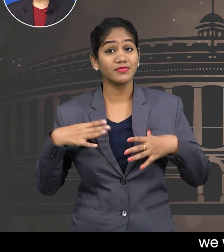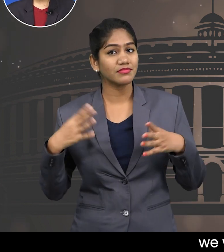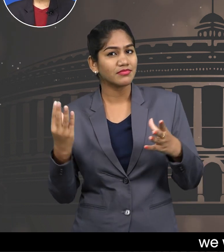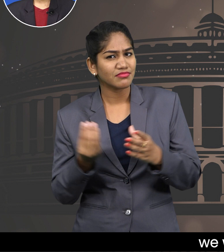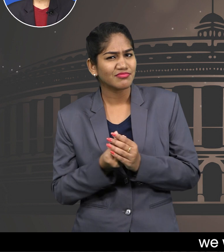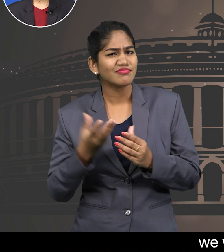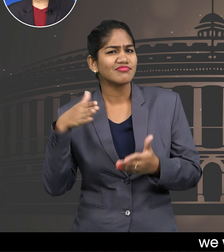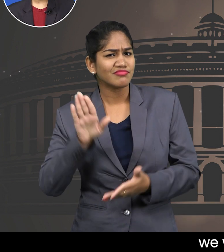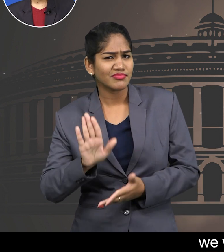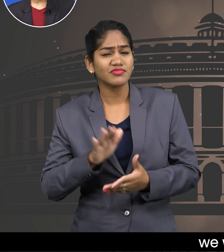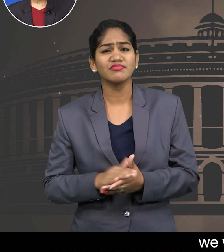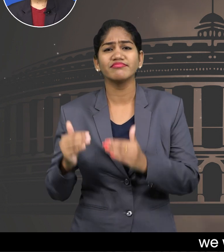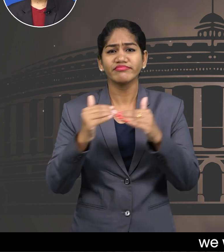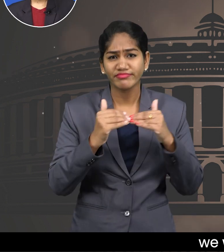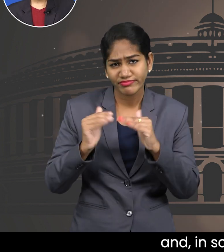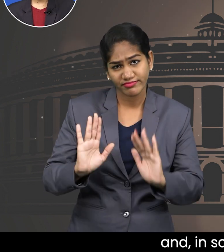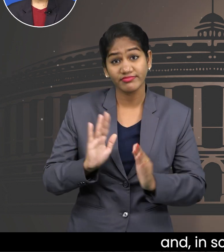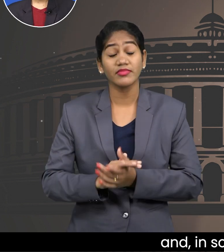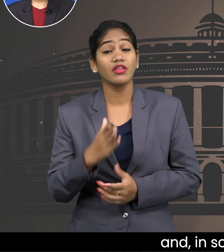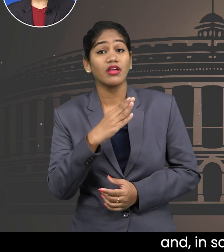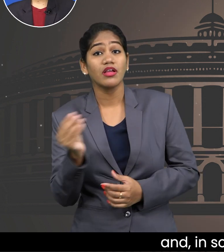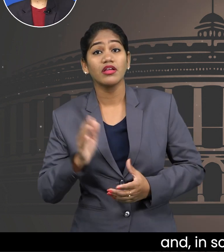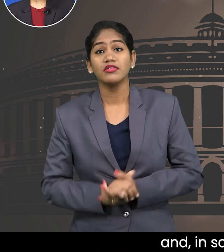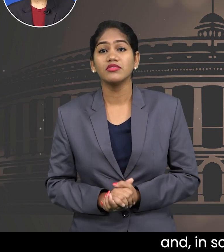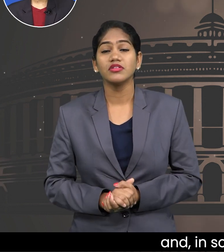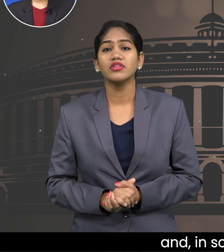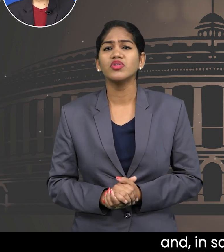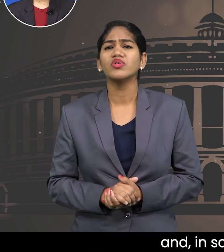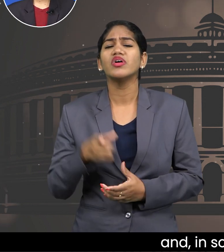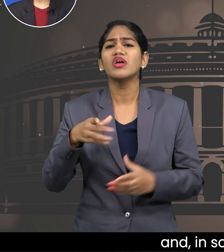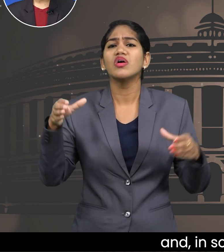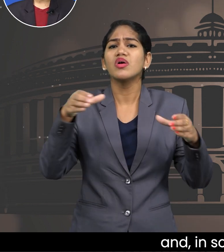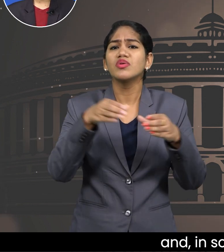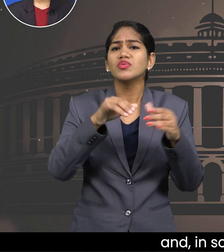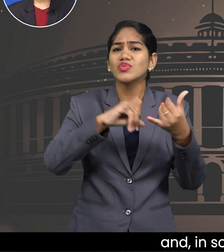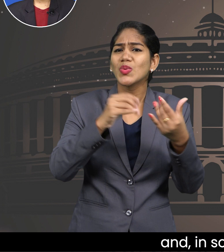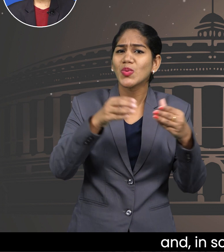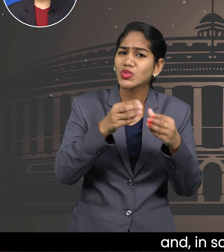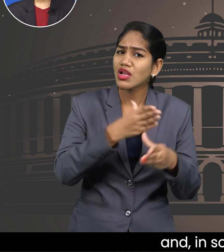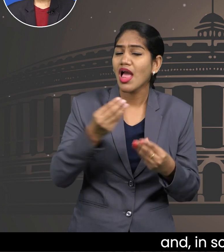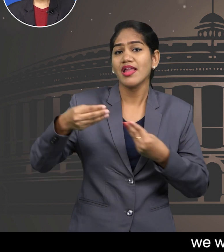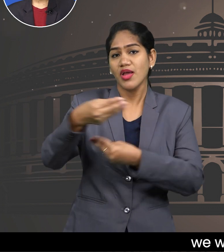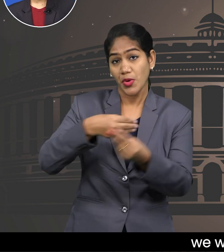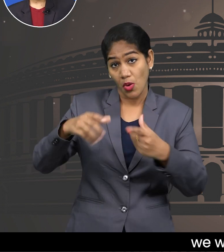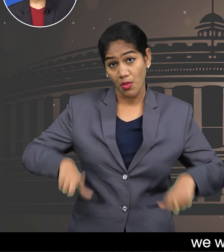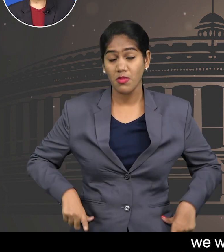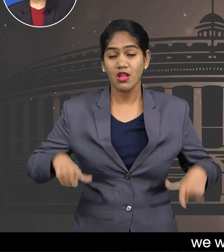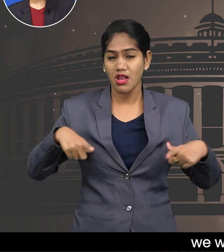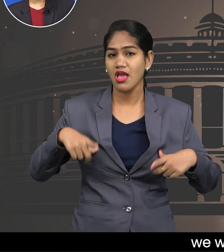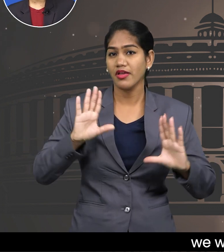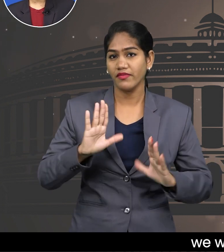we will have equality, and in social and economic life, we will